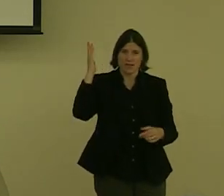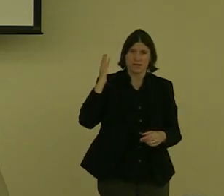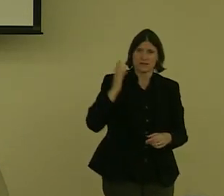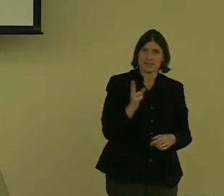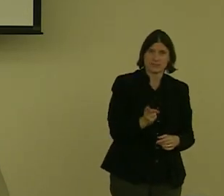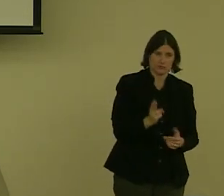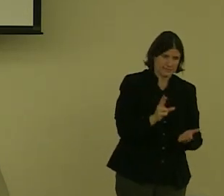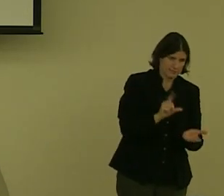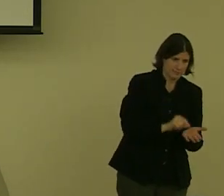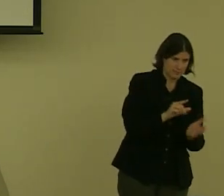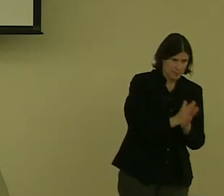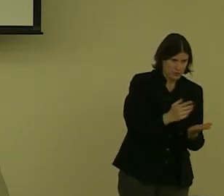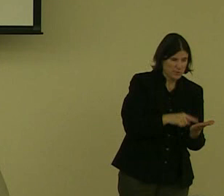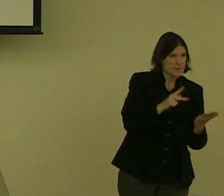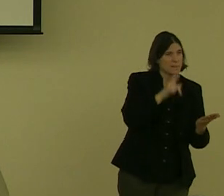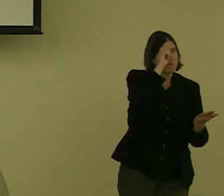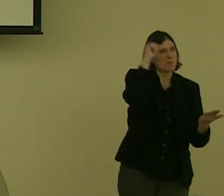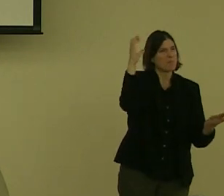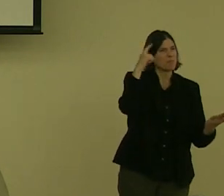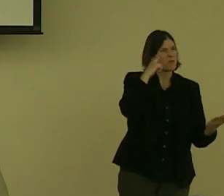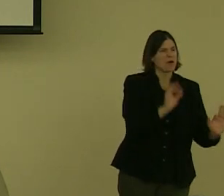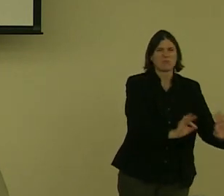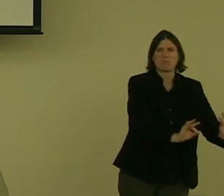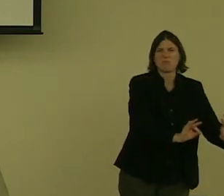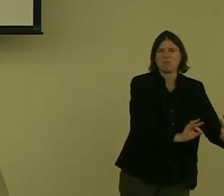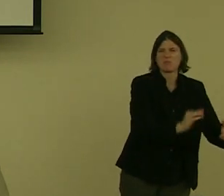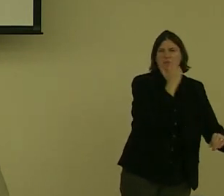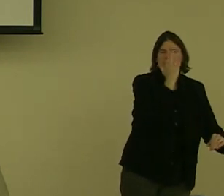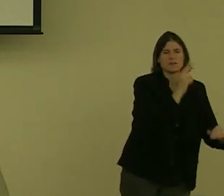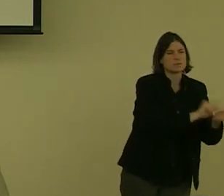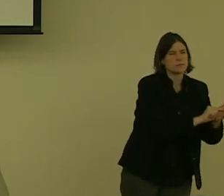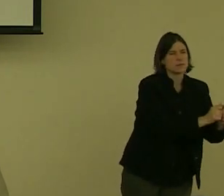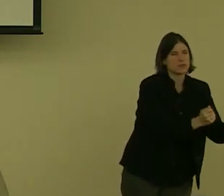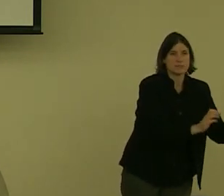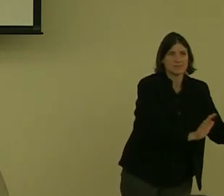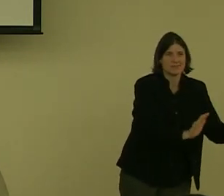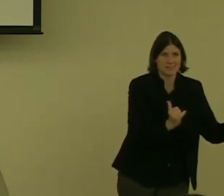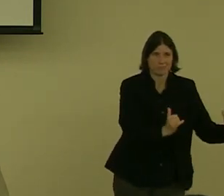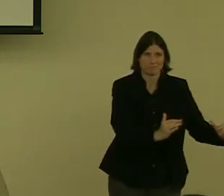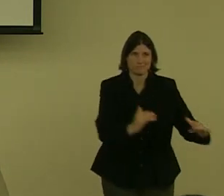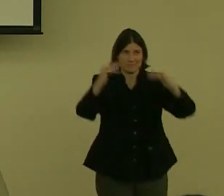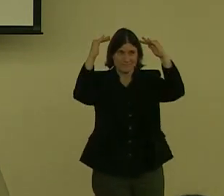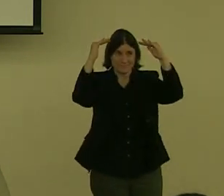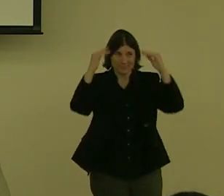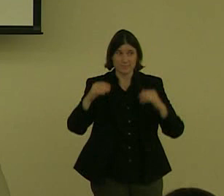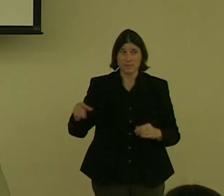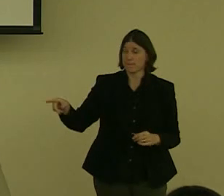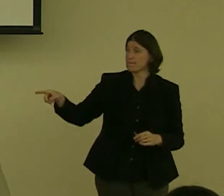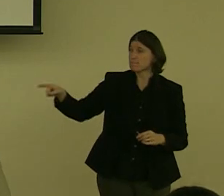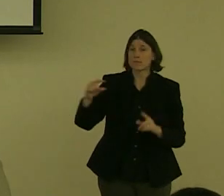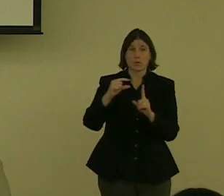more concerned about the term graphic novels, to be frank. Because it's meaningless. Why? It's an empty term. I don't think it's meaningless.